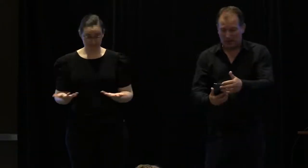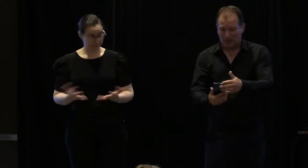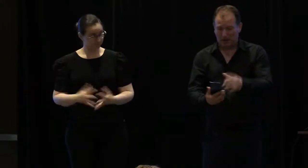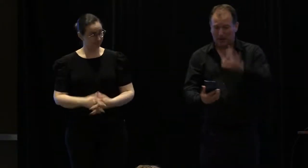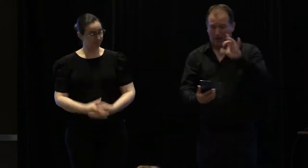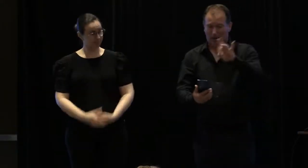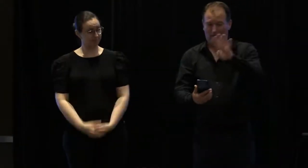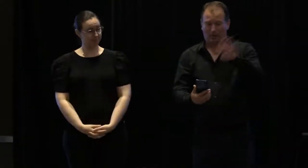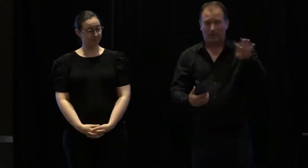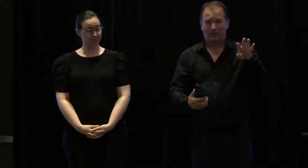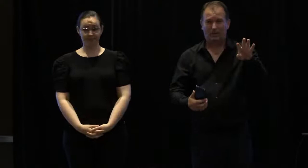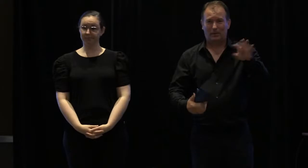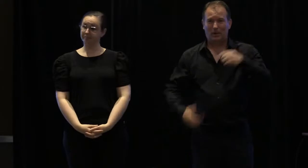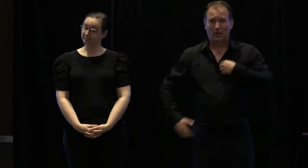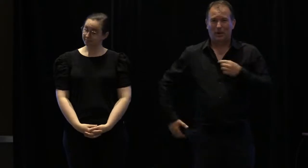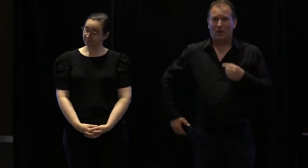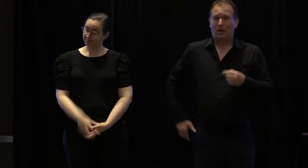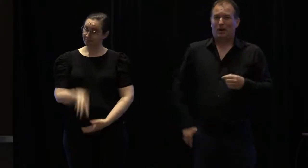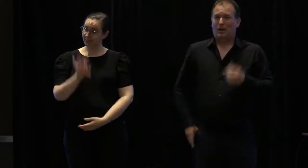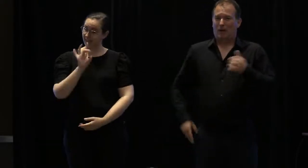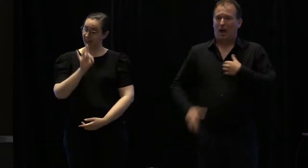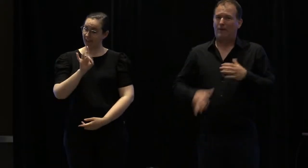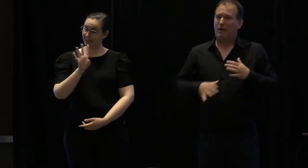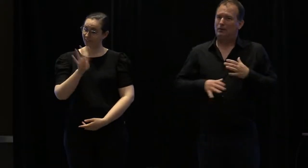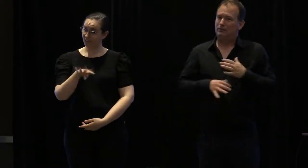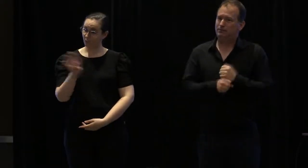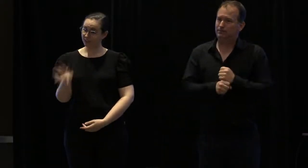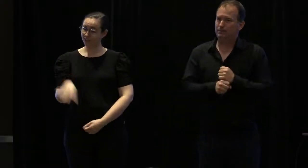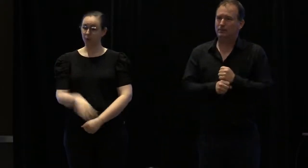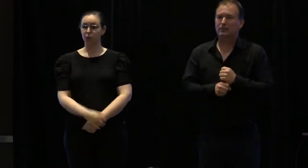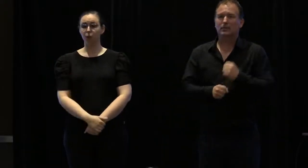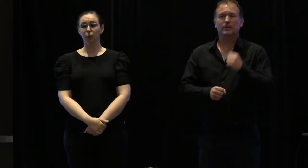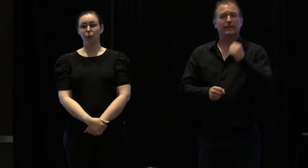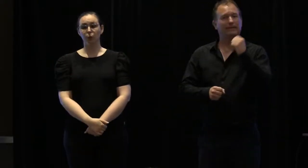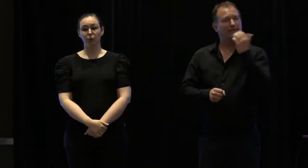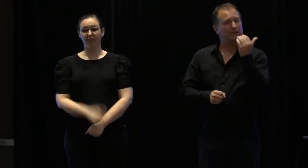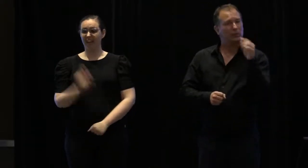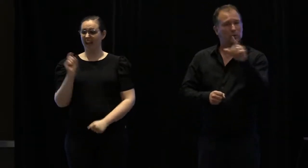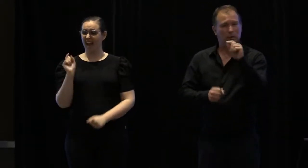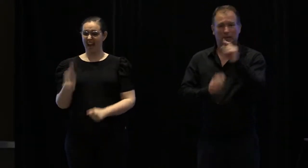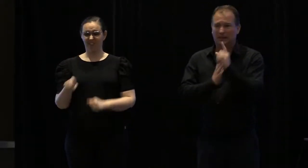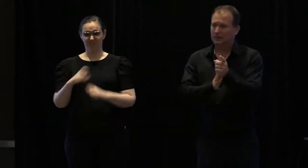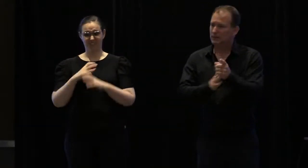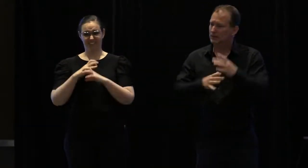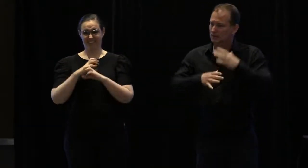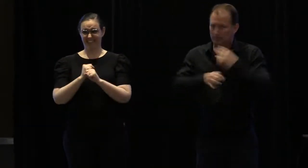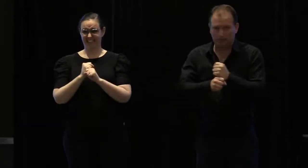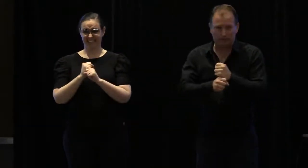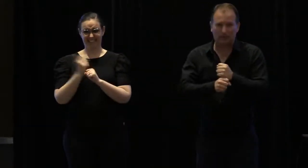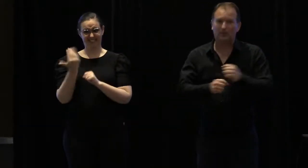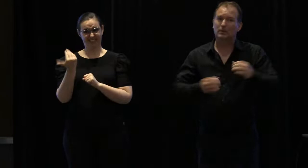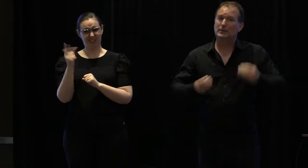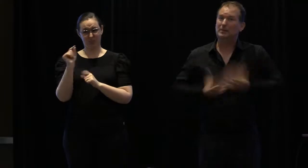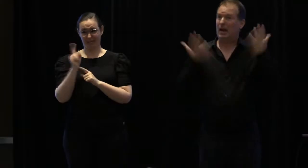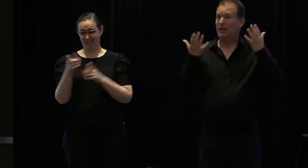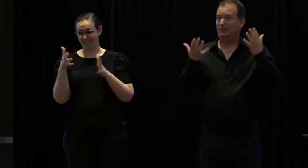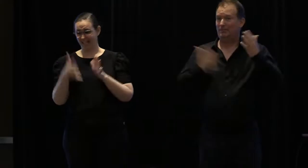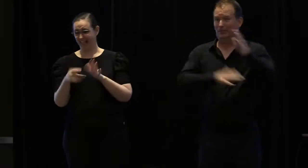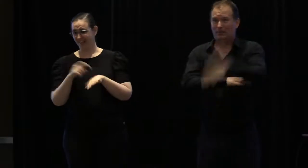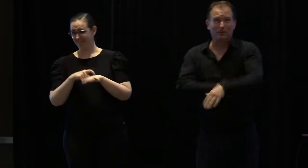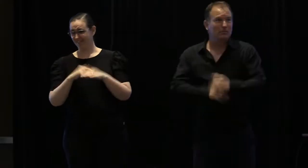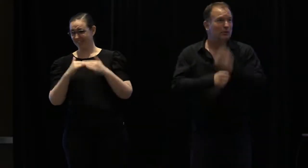here in the Deaf community. So we are at 8:44, and I did promise us a quick